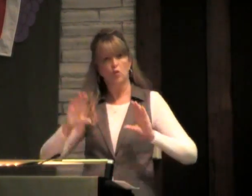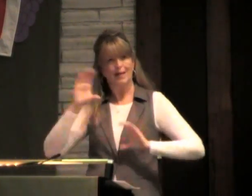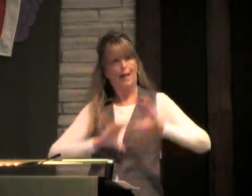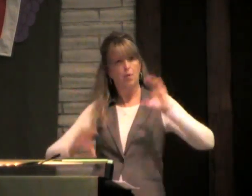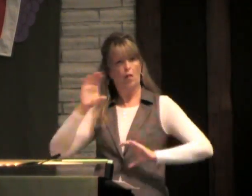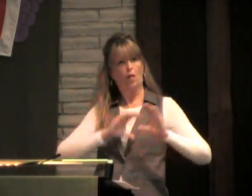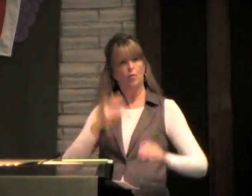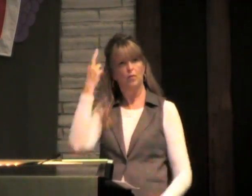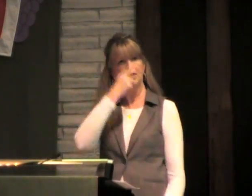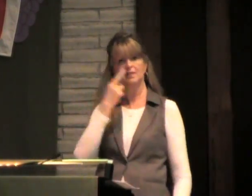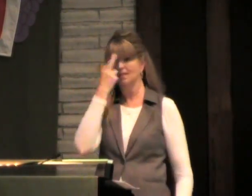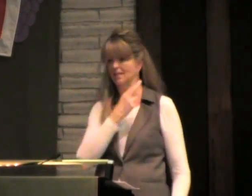of a biological or chemical